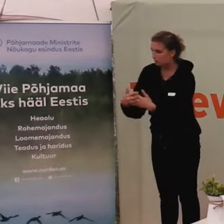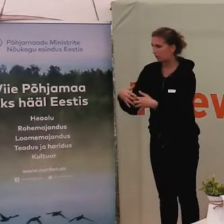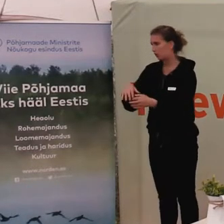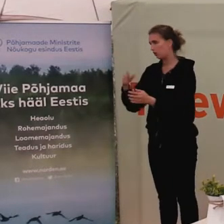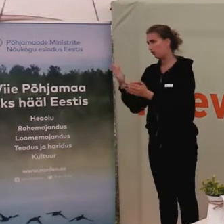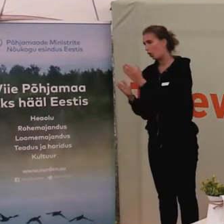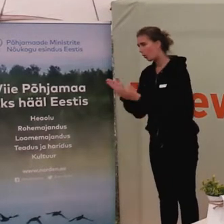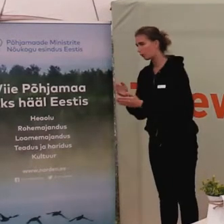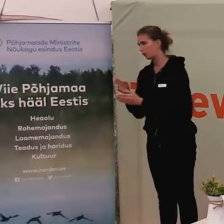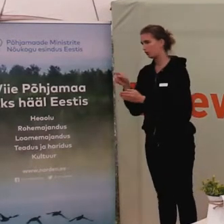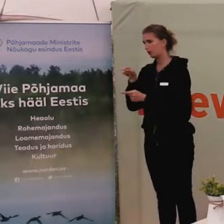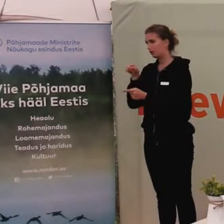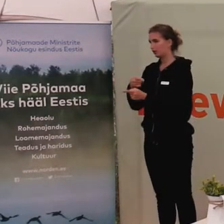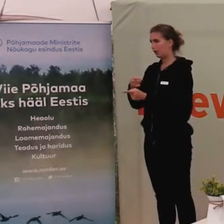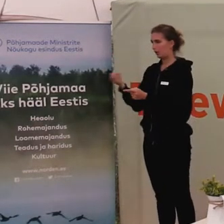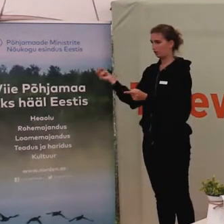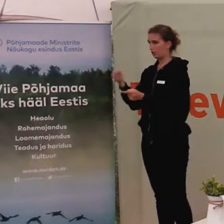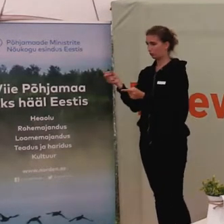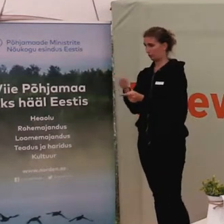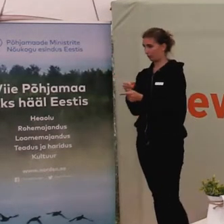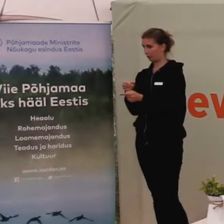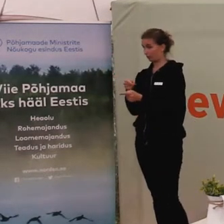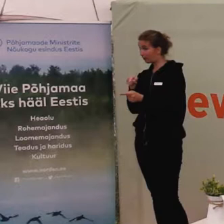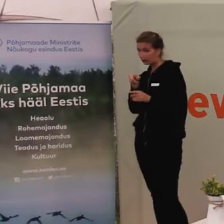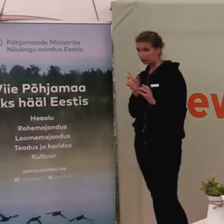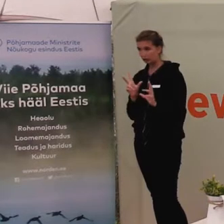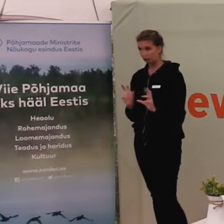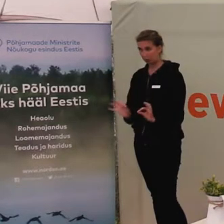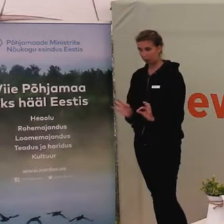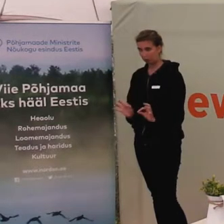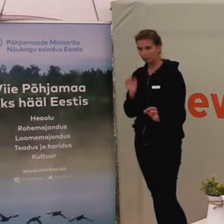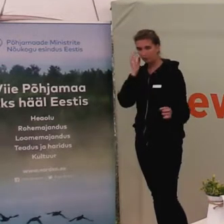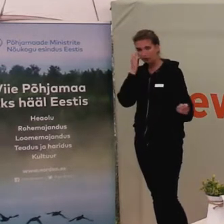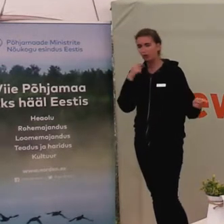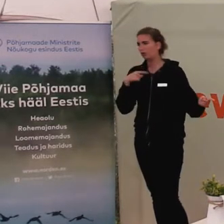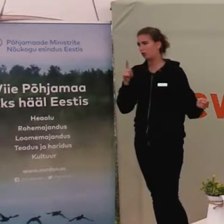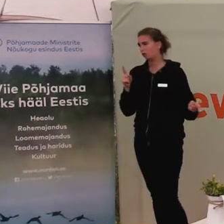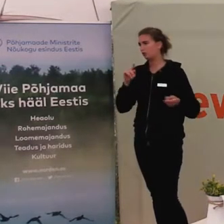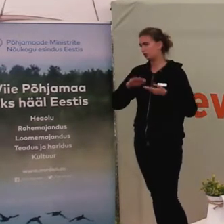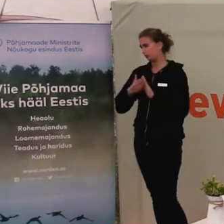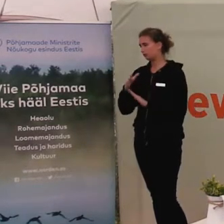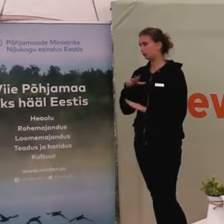we tax that. Could that be a solution? We did that in one of our scenarios, just to say that, so...